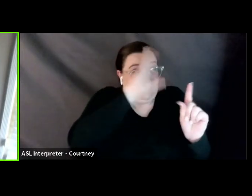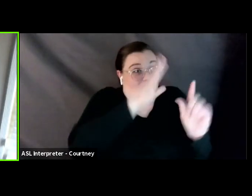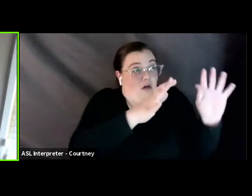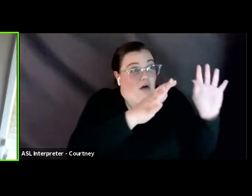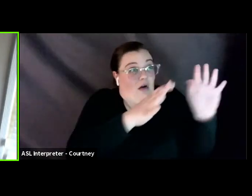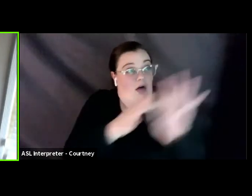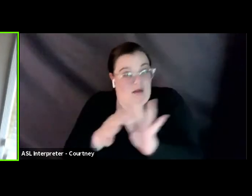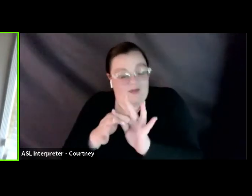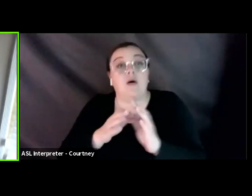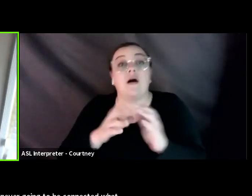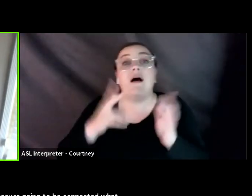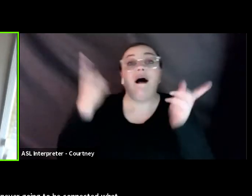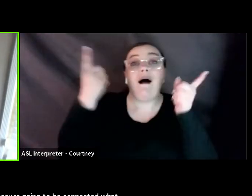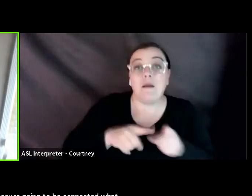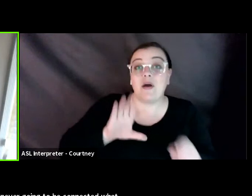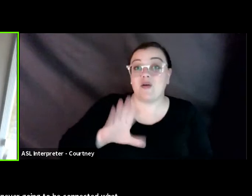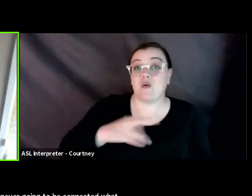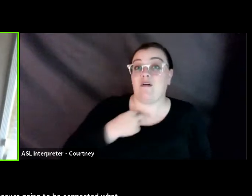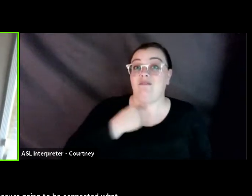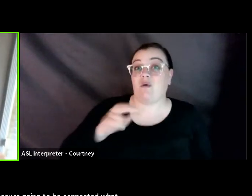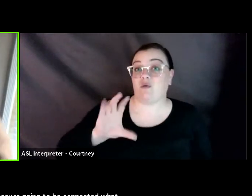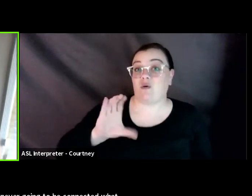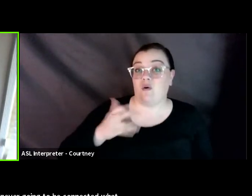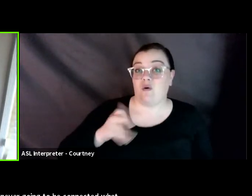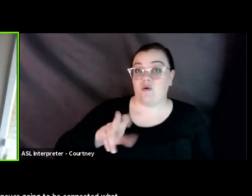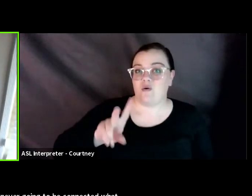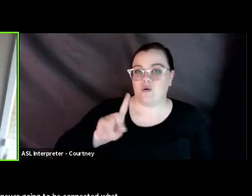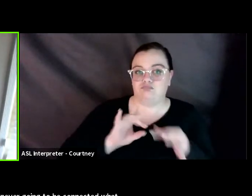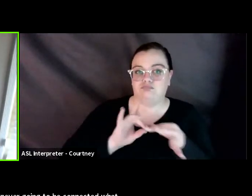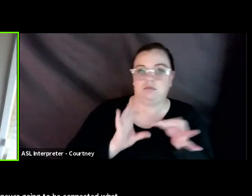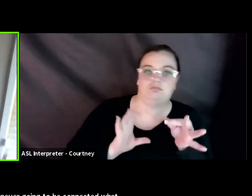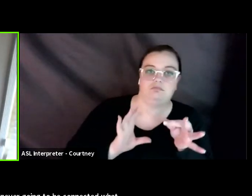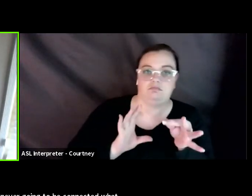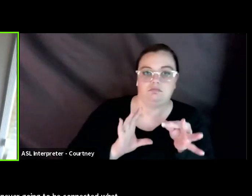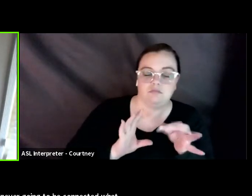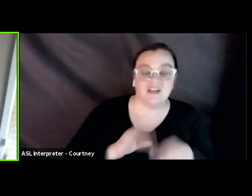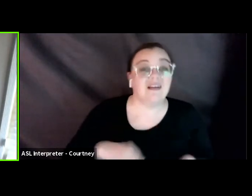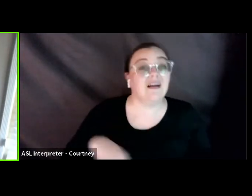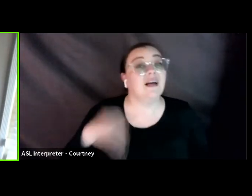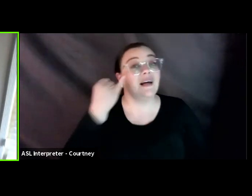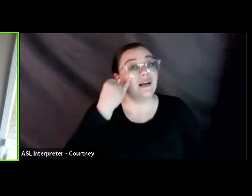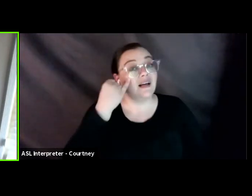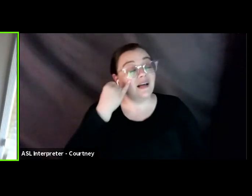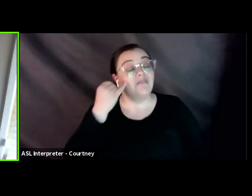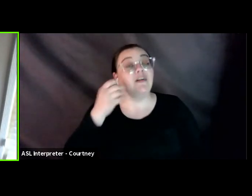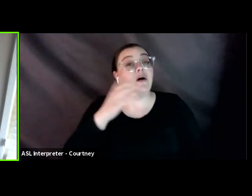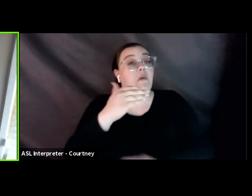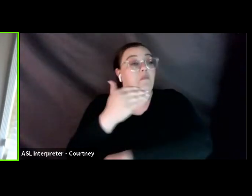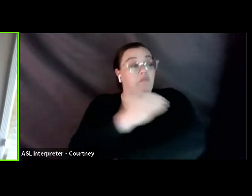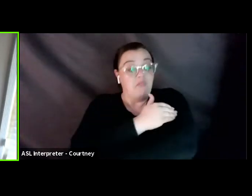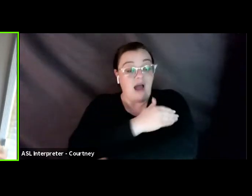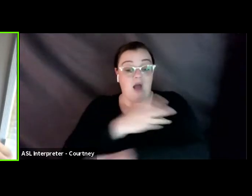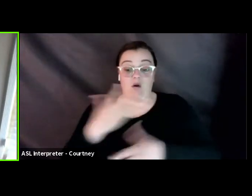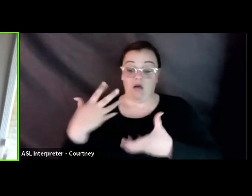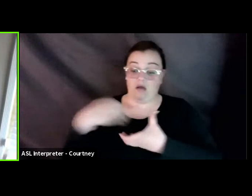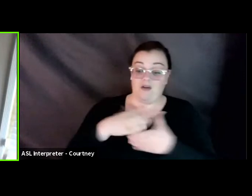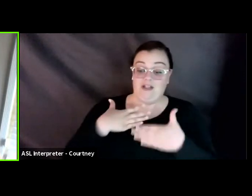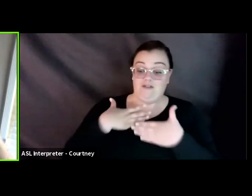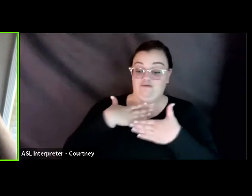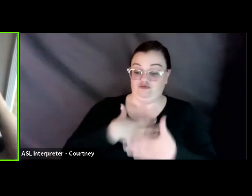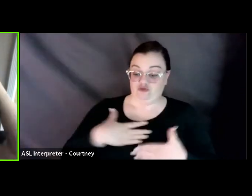cords disconnected, right? But if you equate power with chest voice, in essence, you would start to squeeze.